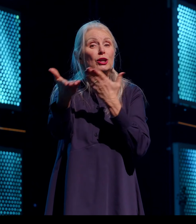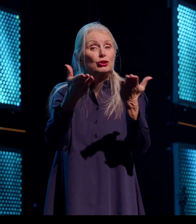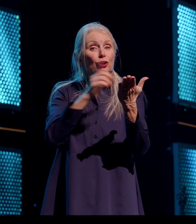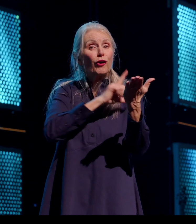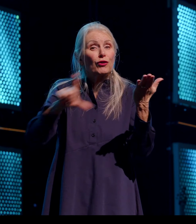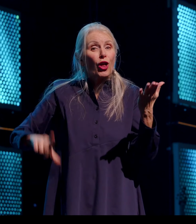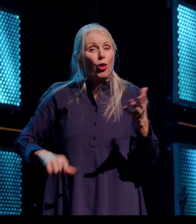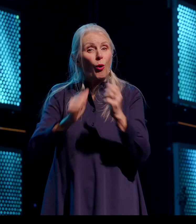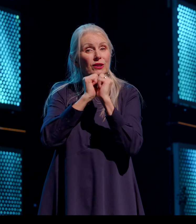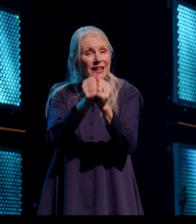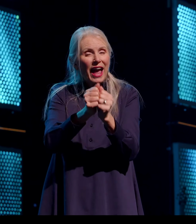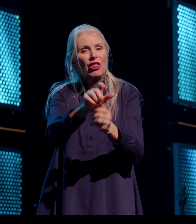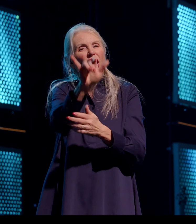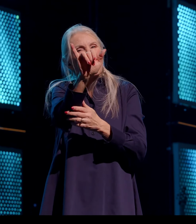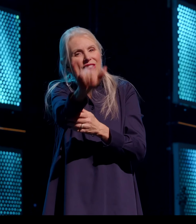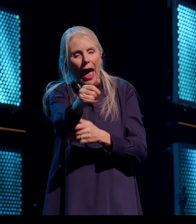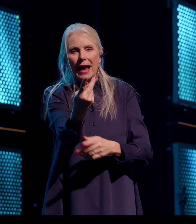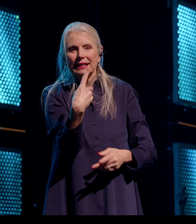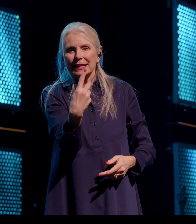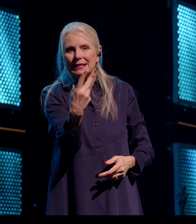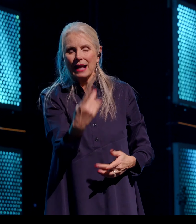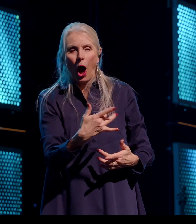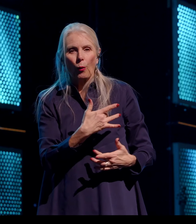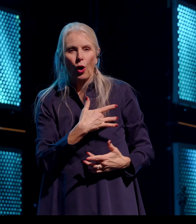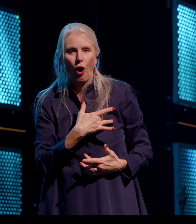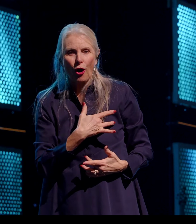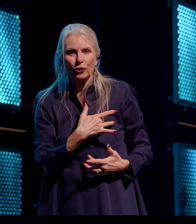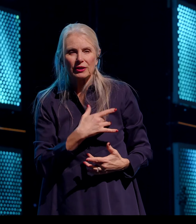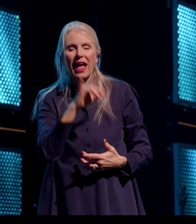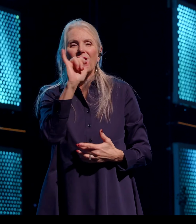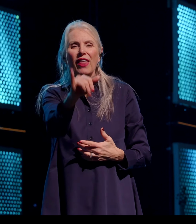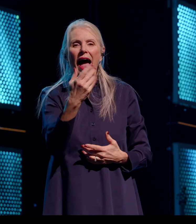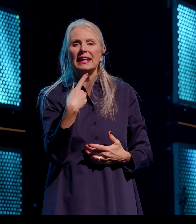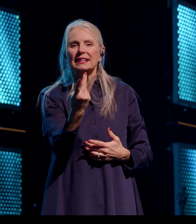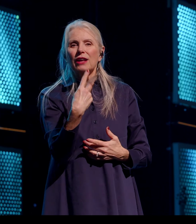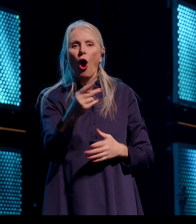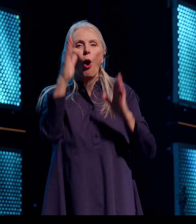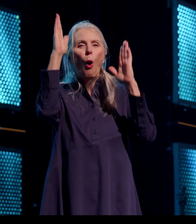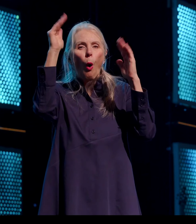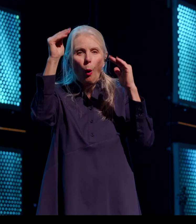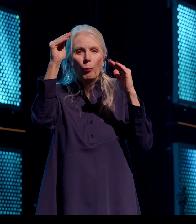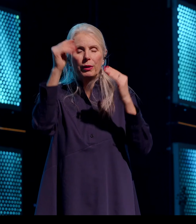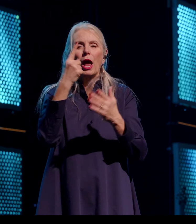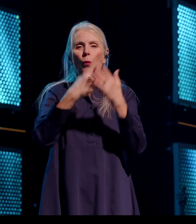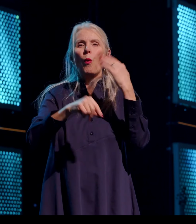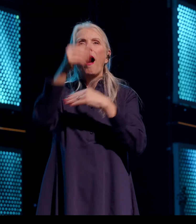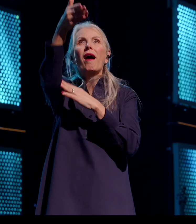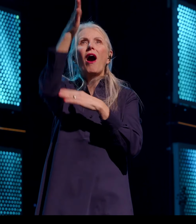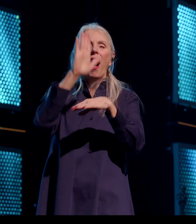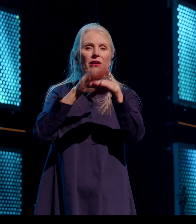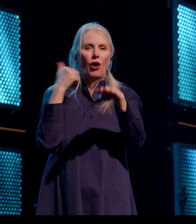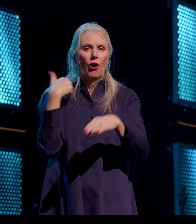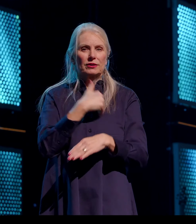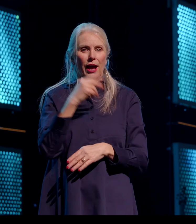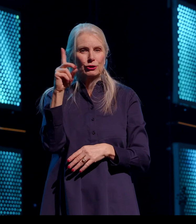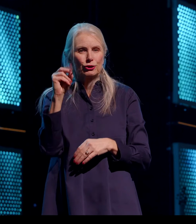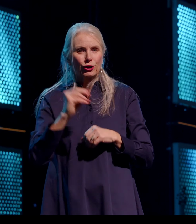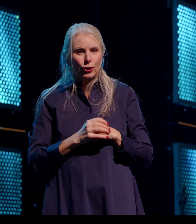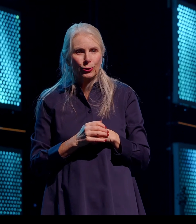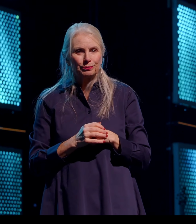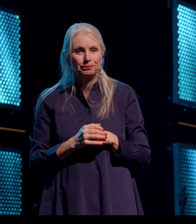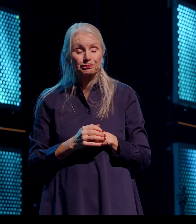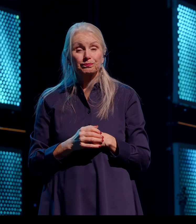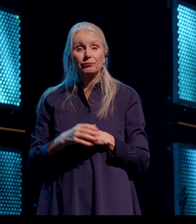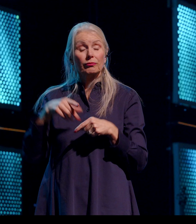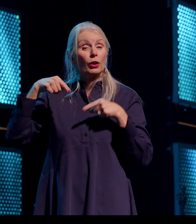things, that is our heart. That is our hope of what we're called to do. You know, as Paul wrote this letter, and he's addressing